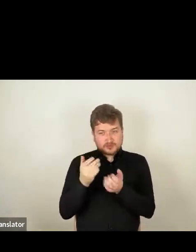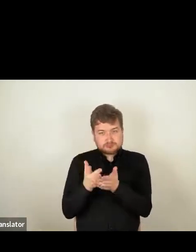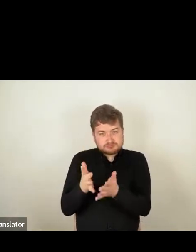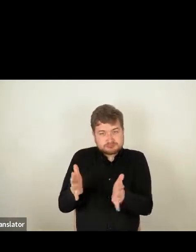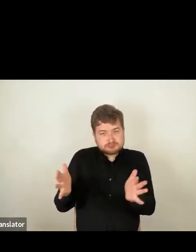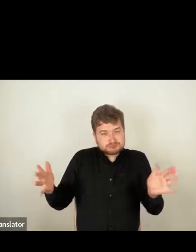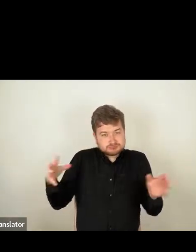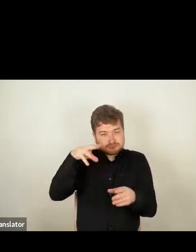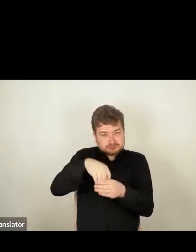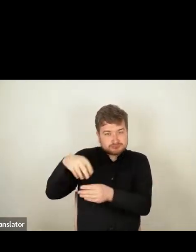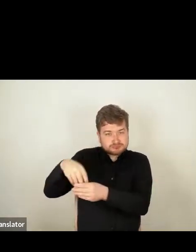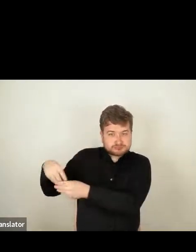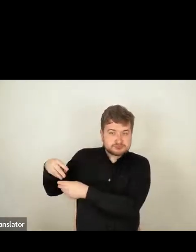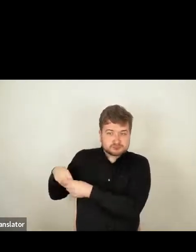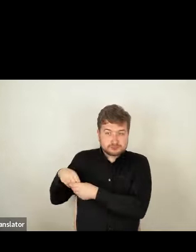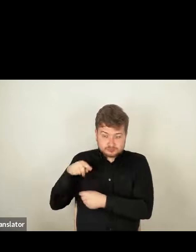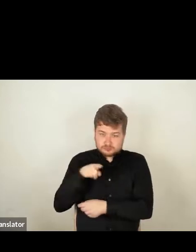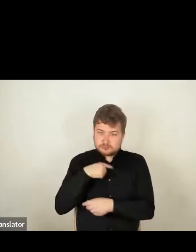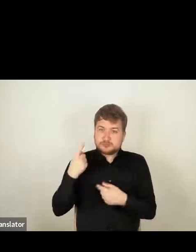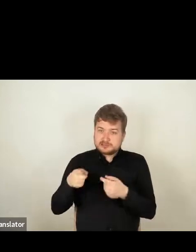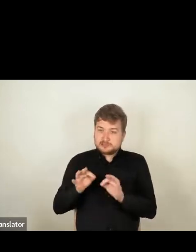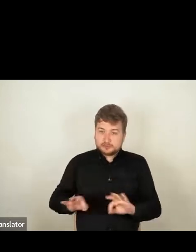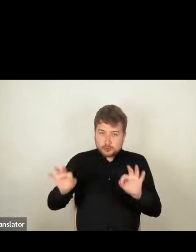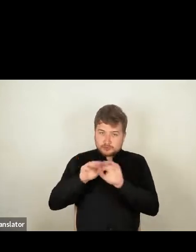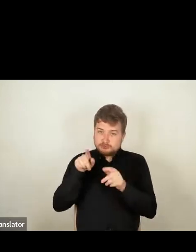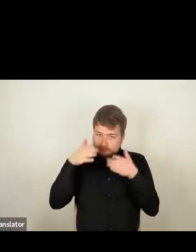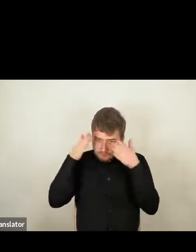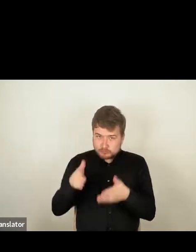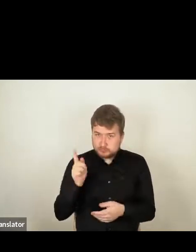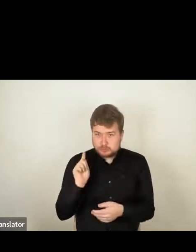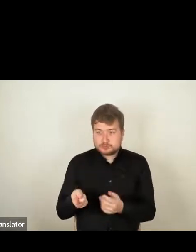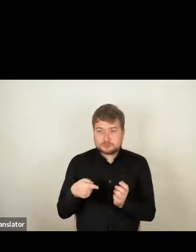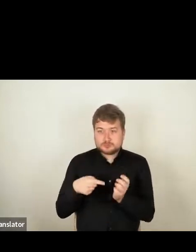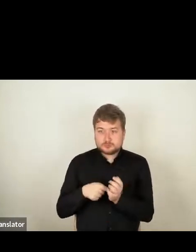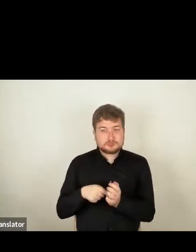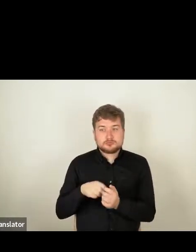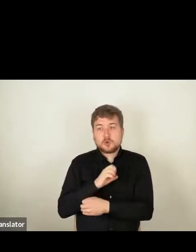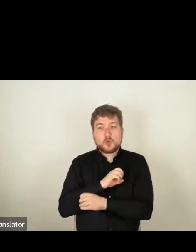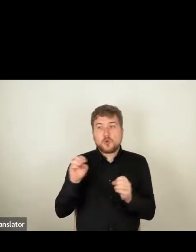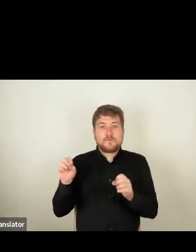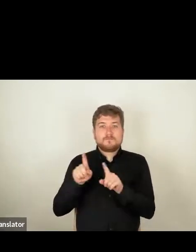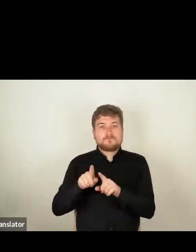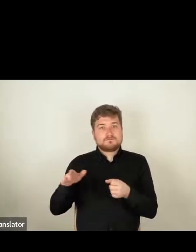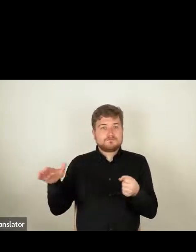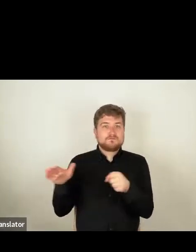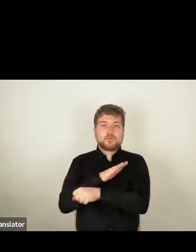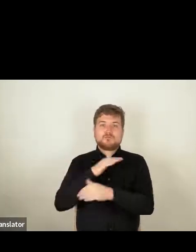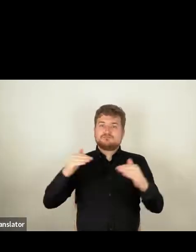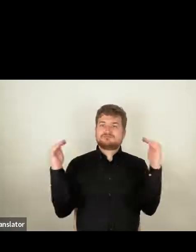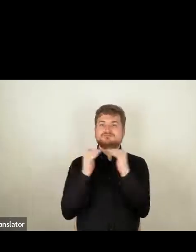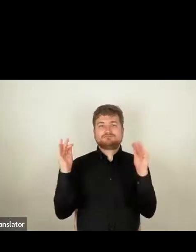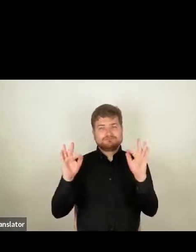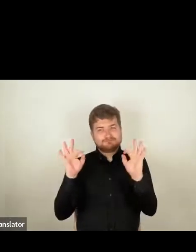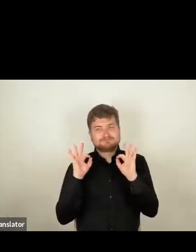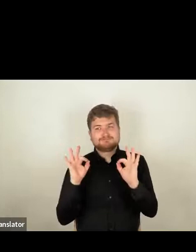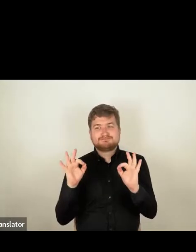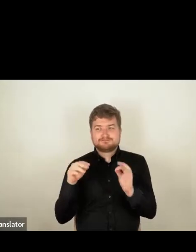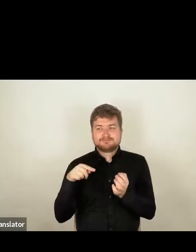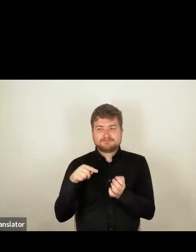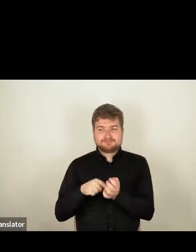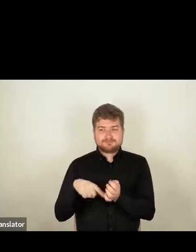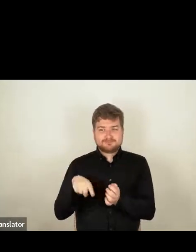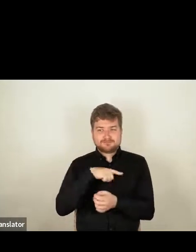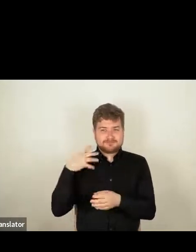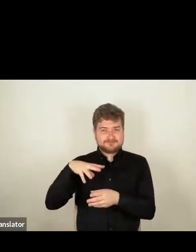to, albeit the fact that we have not achieved gender parity within the OSCE region the way we're supposed to, we need to start to also talking